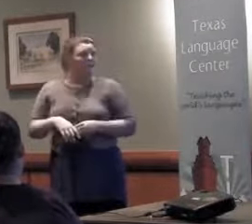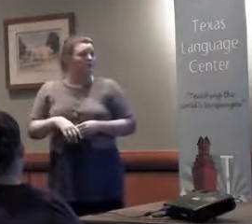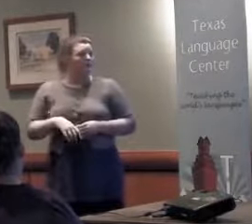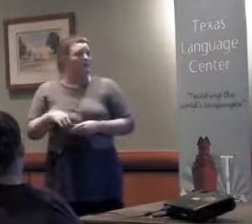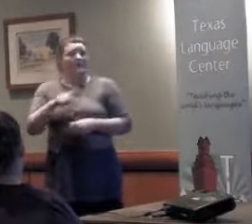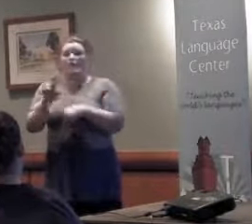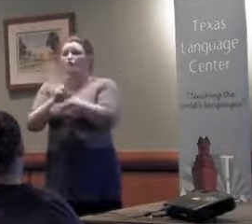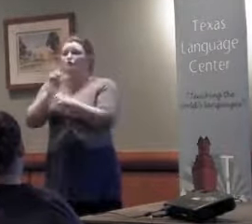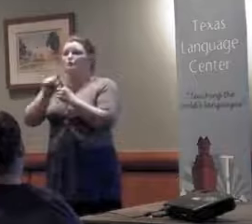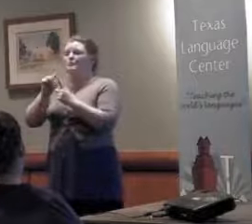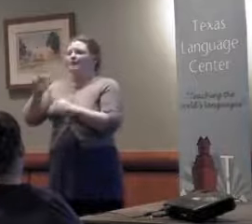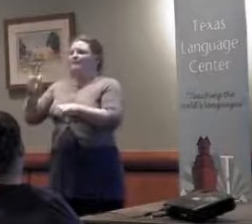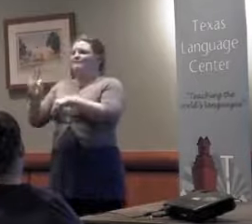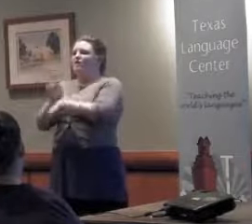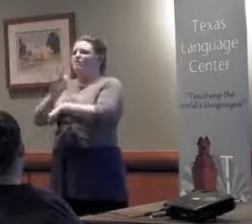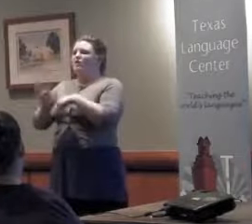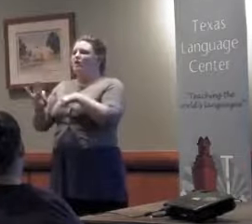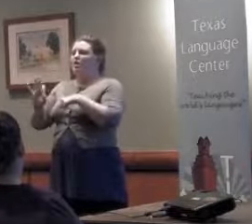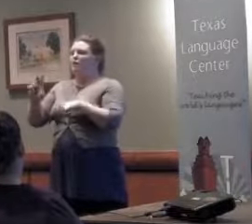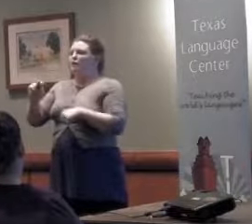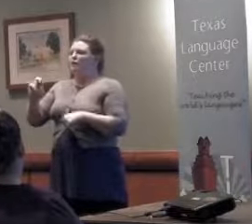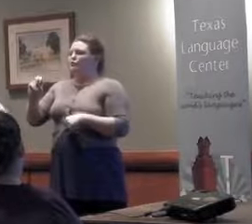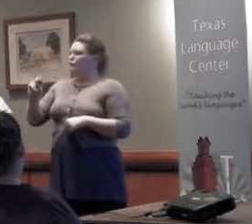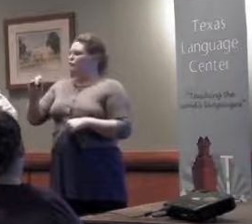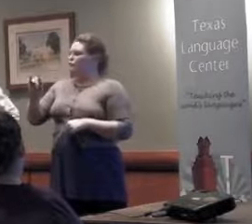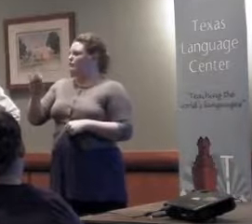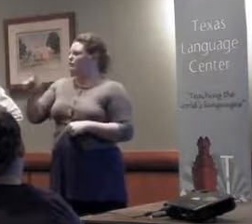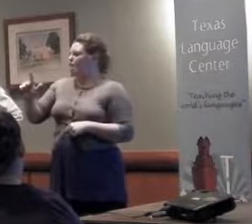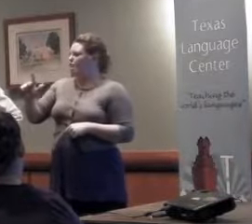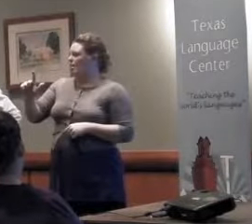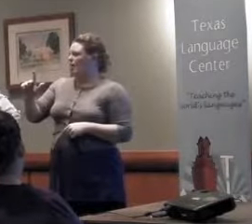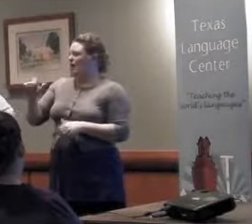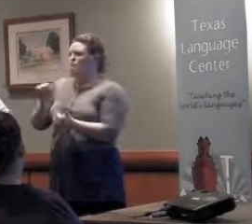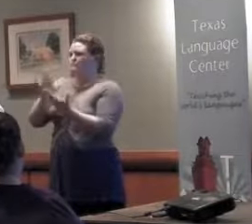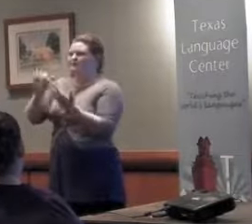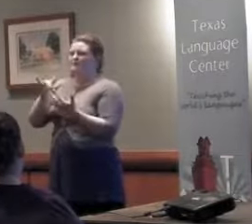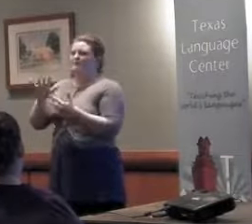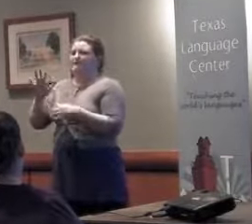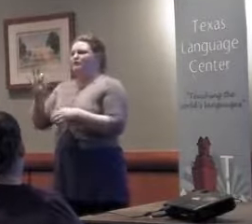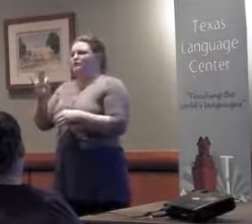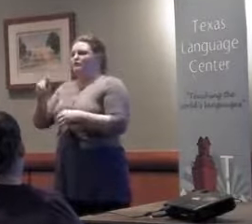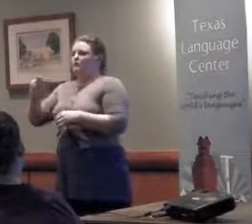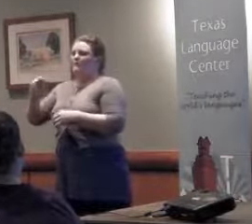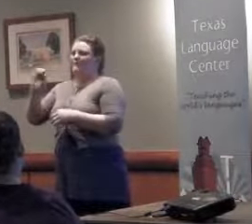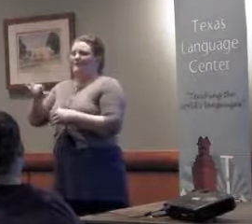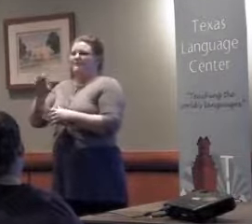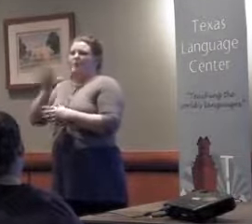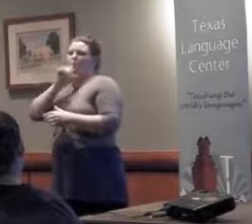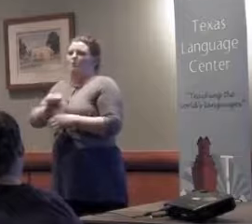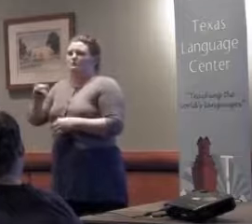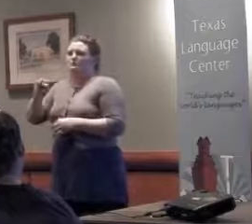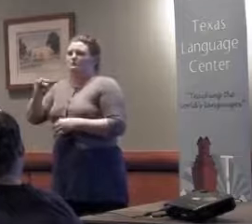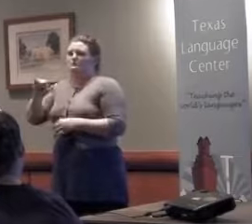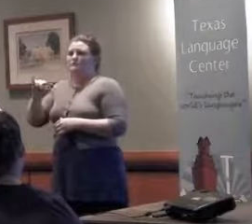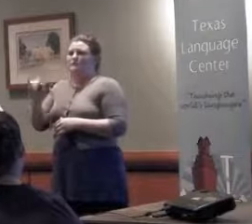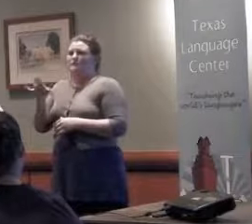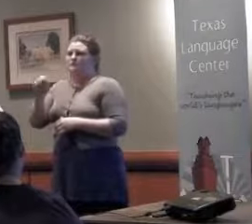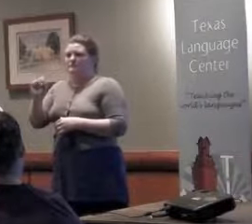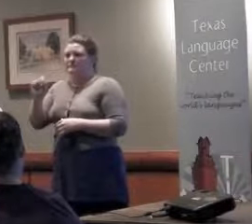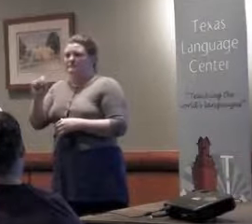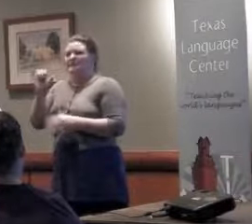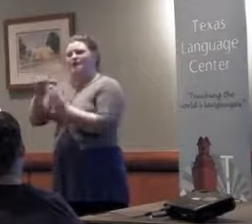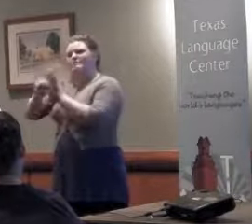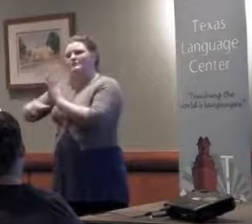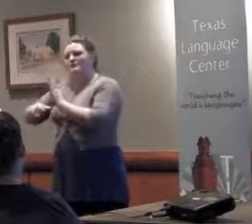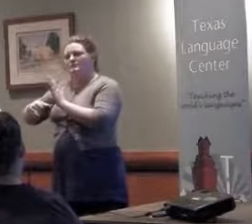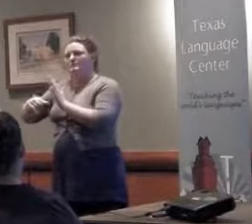They use the terms functional notional approach, from the old functional notional syllabus. But it's that